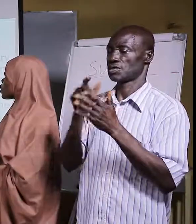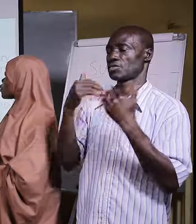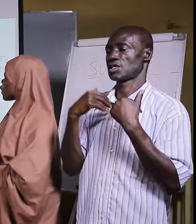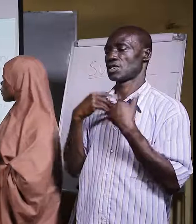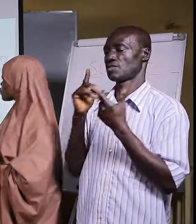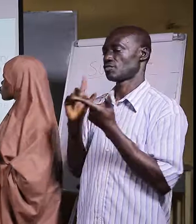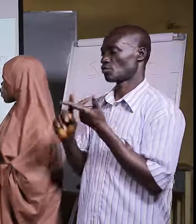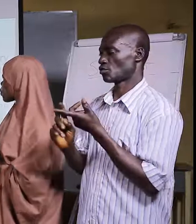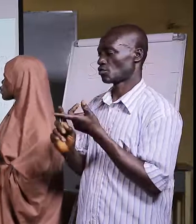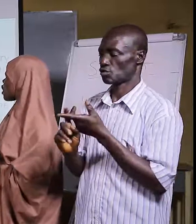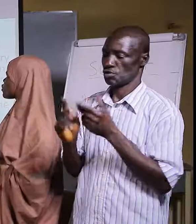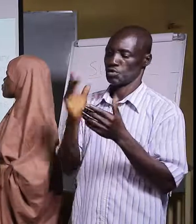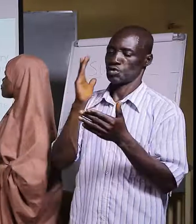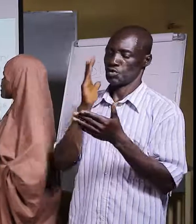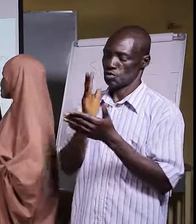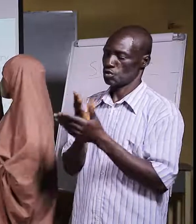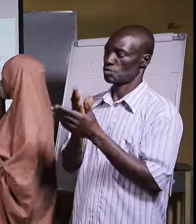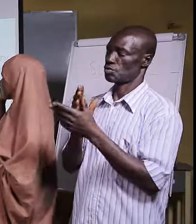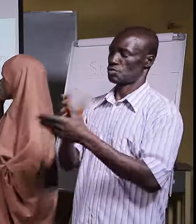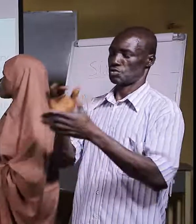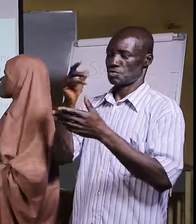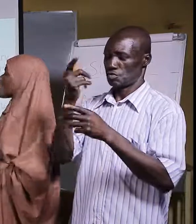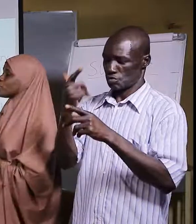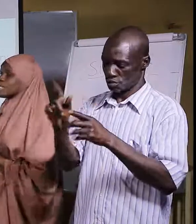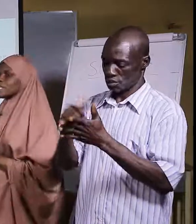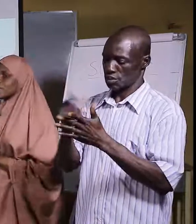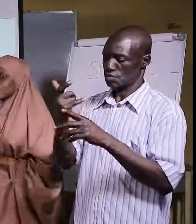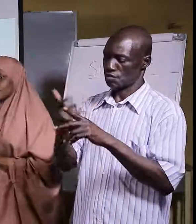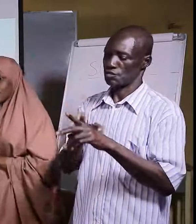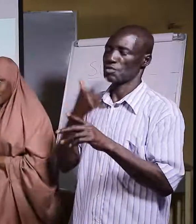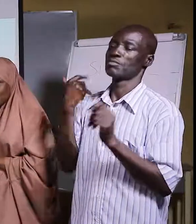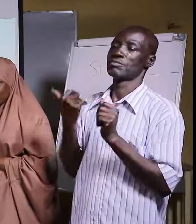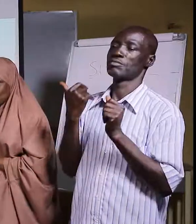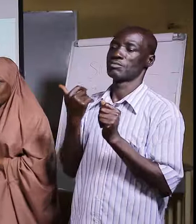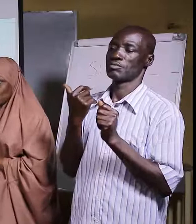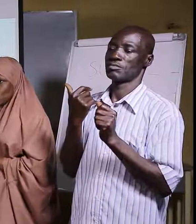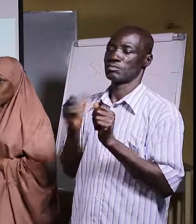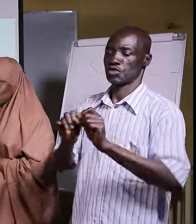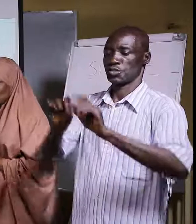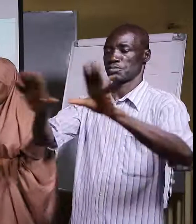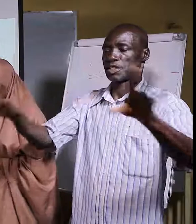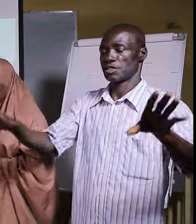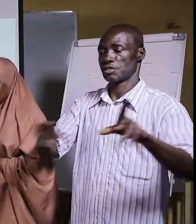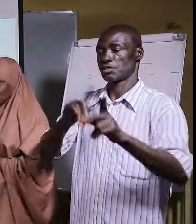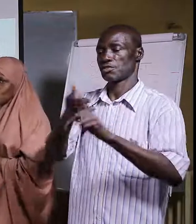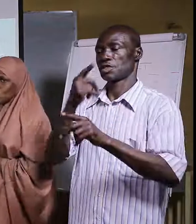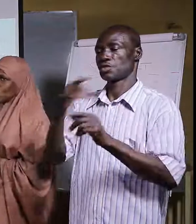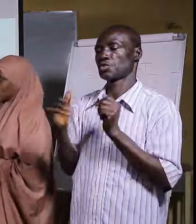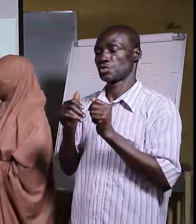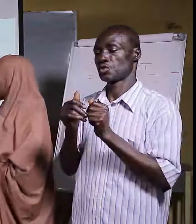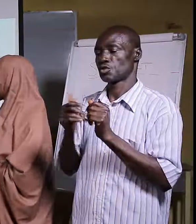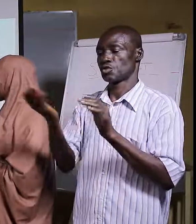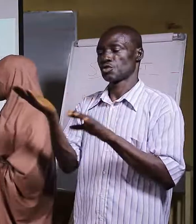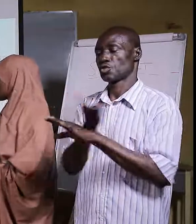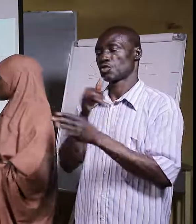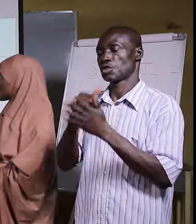what? You have to stop, or you have to prevent the liver flock from completing its life cycle. Once you cut off the life cycle,